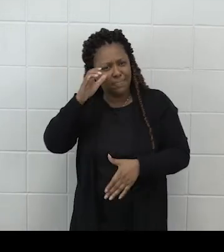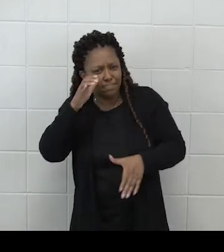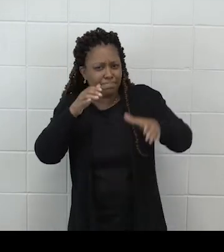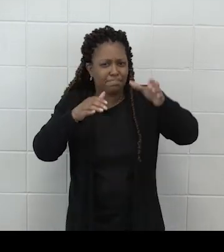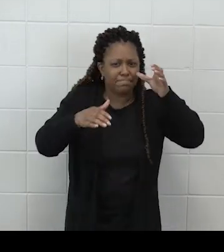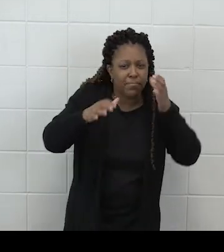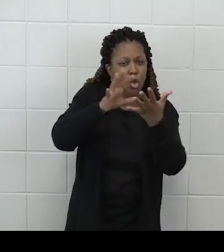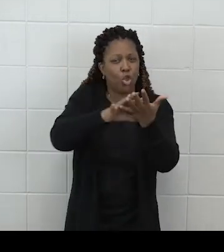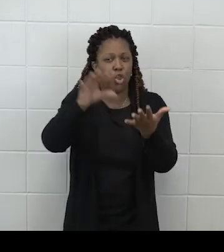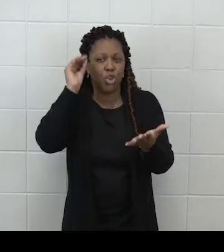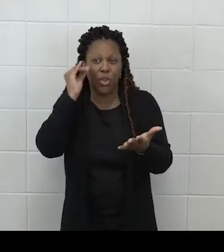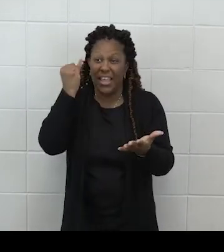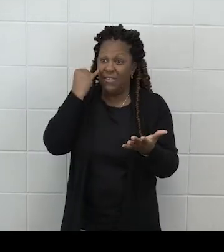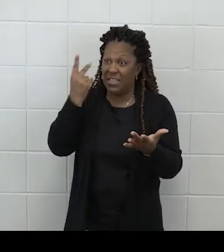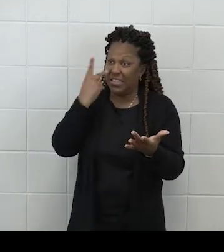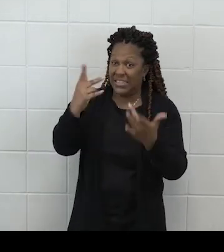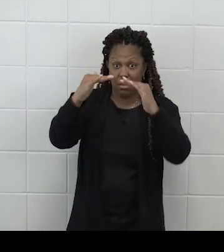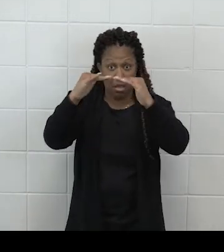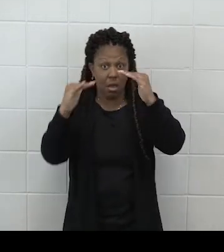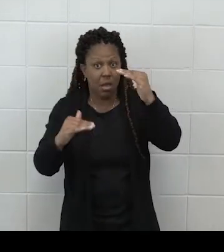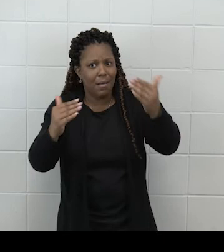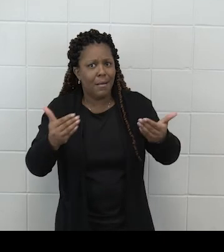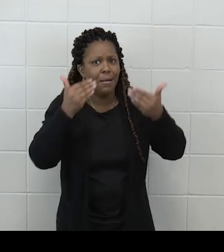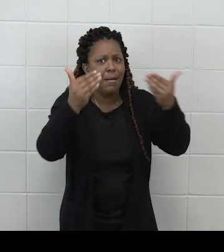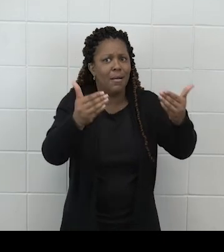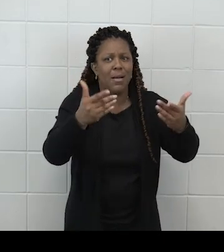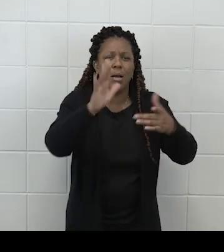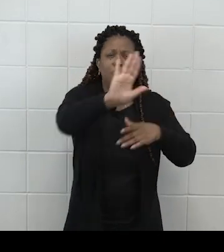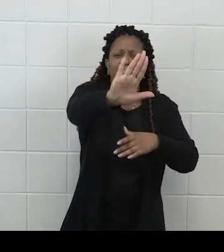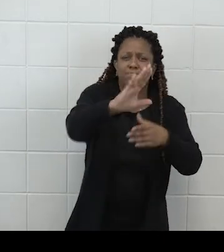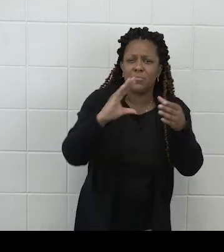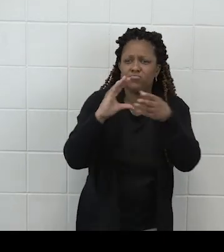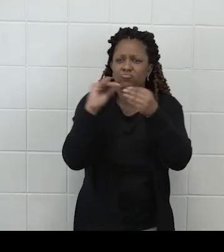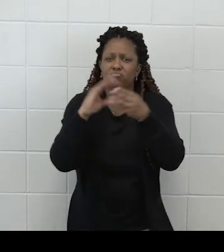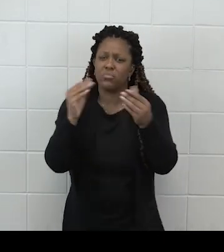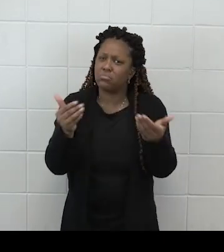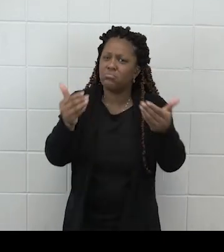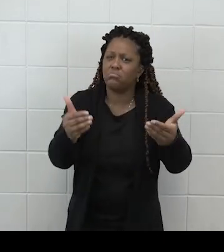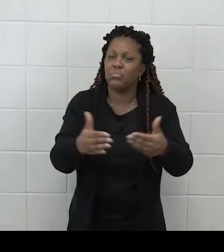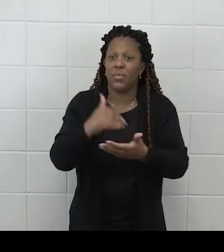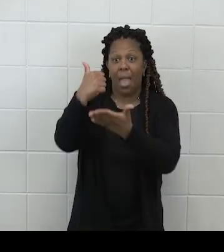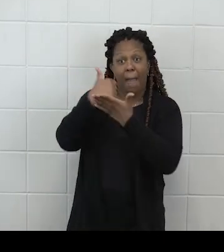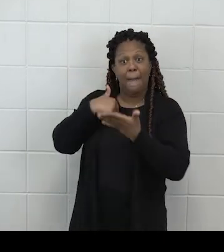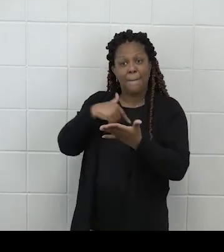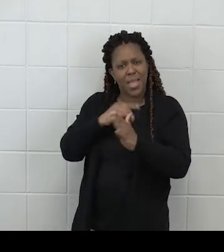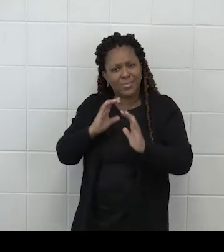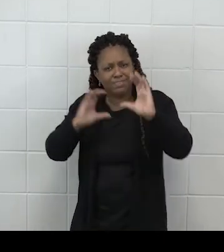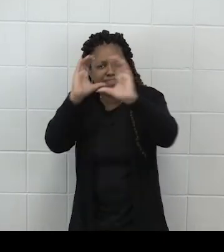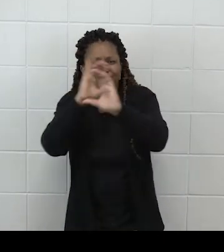speak up and about injustices. Join us with others to work for racial equity for all